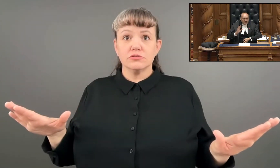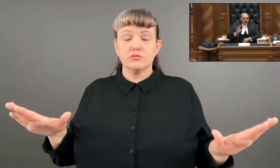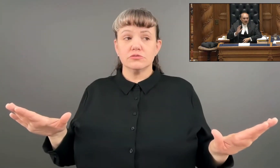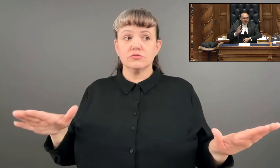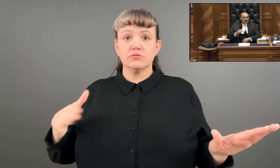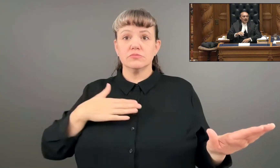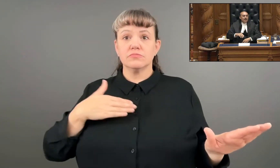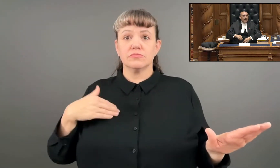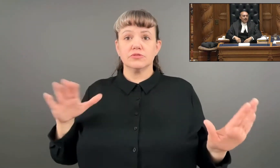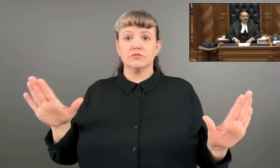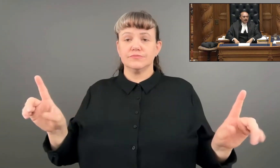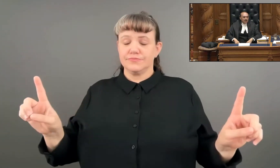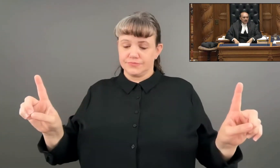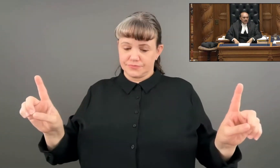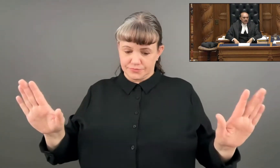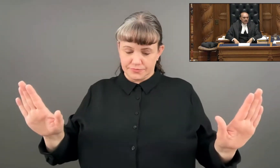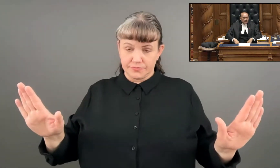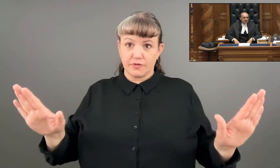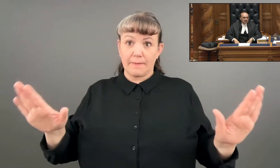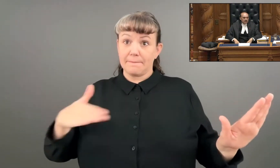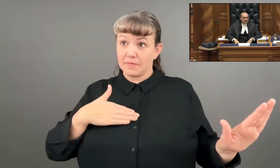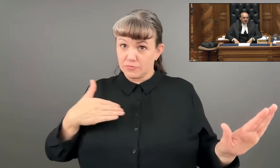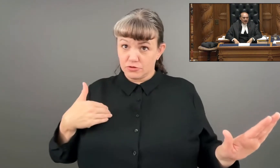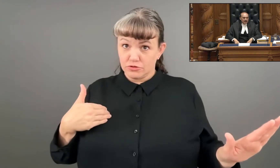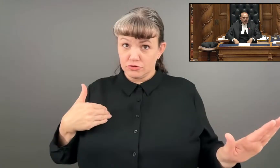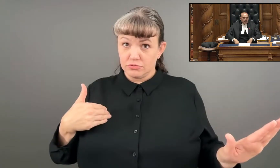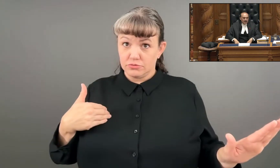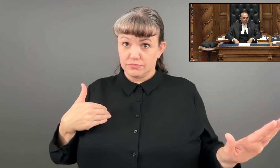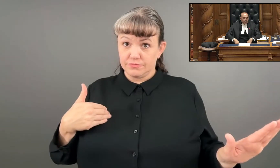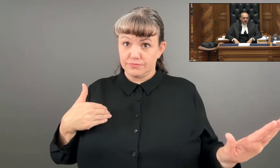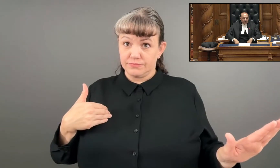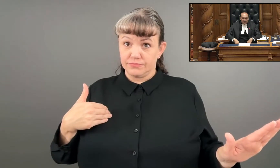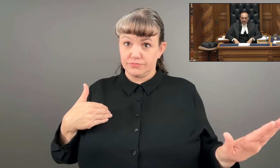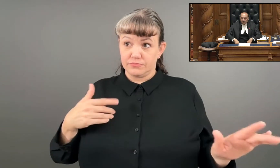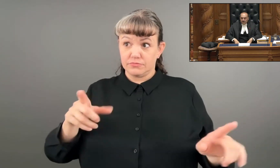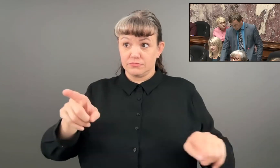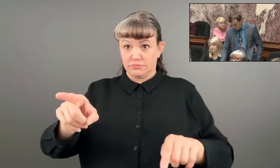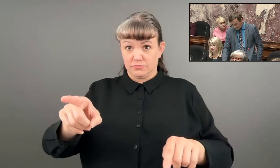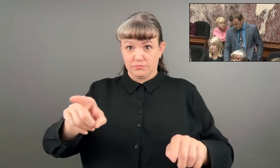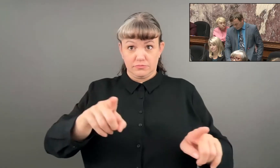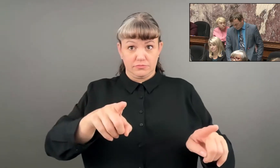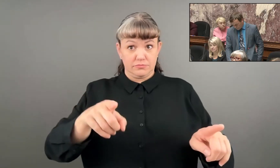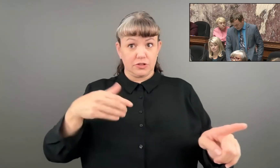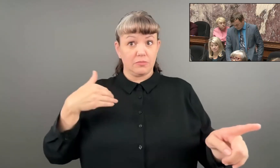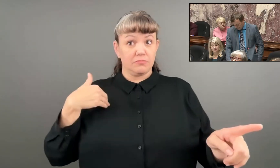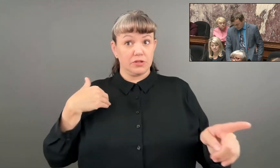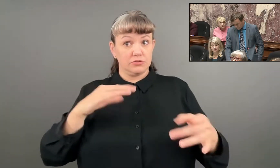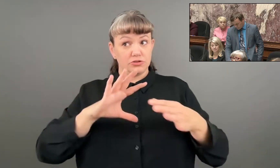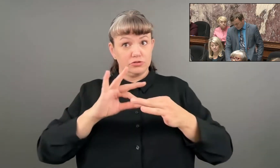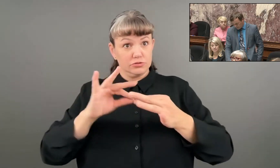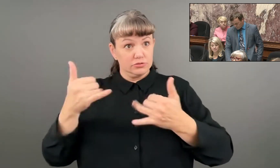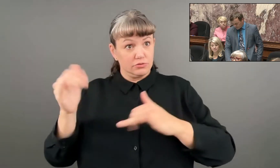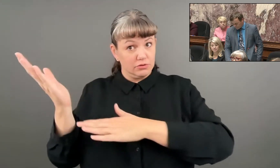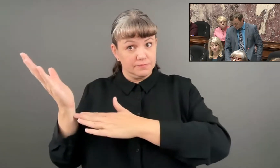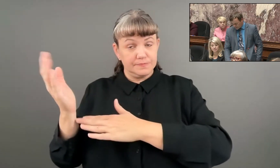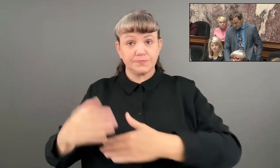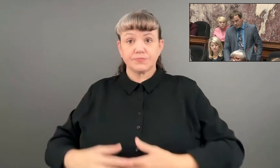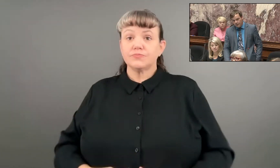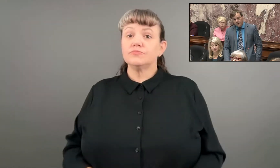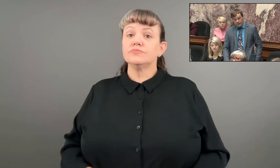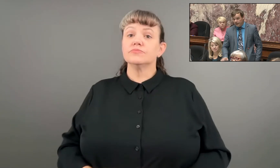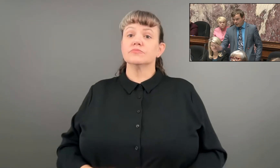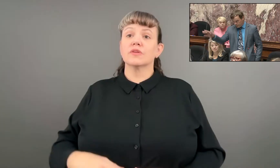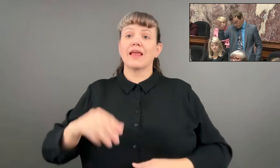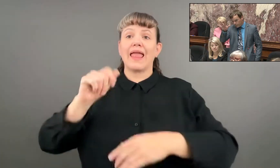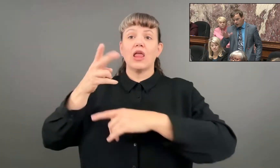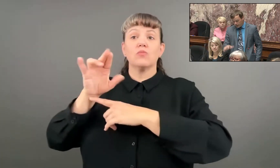shh. Member, Minister has the floor. Thank you, Honourable Speaker. On April 22nd, 2024,